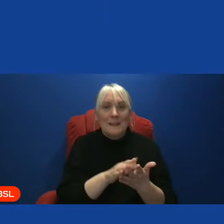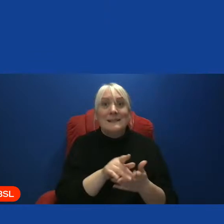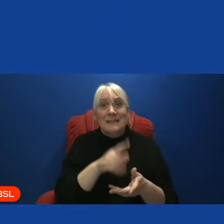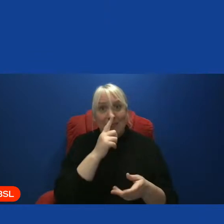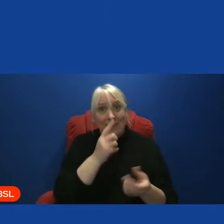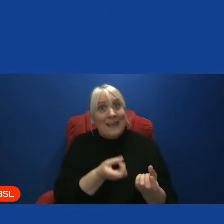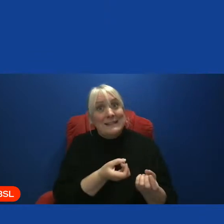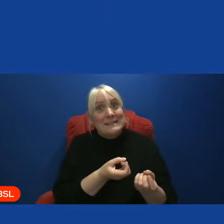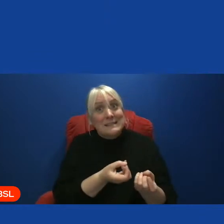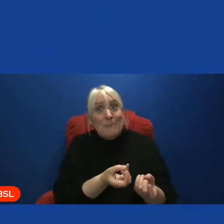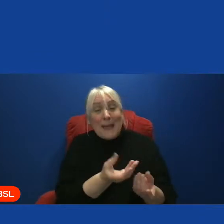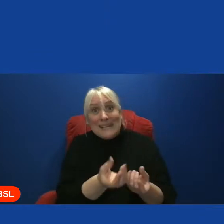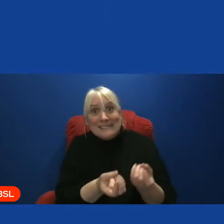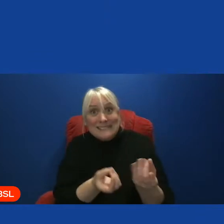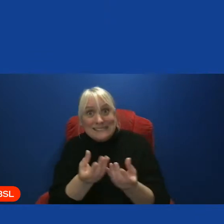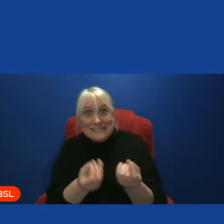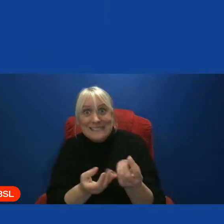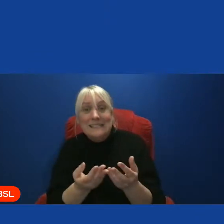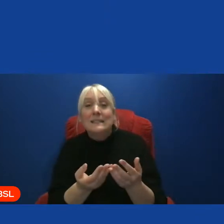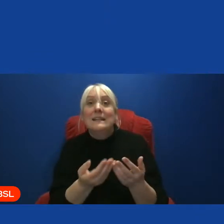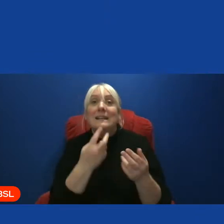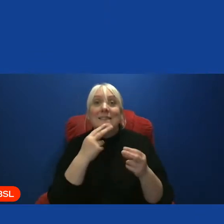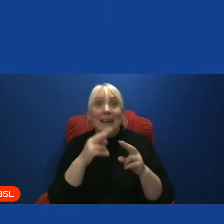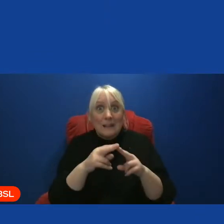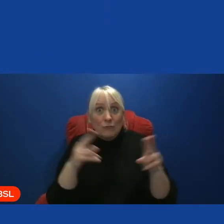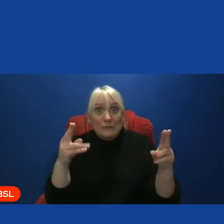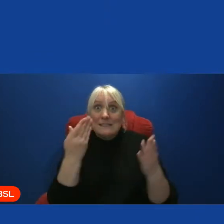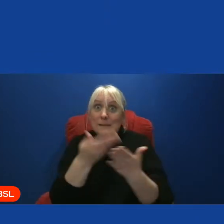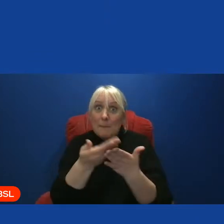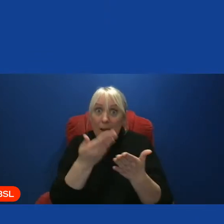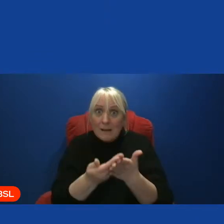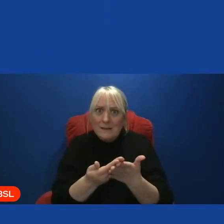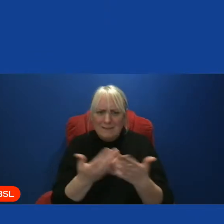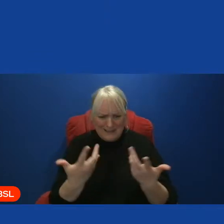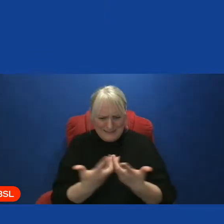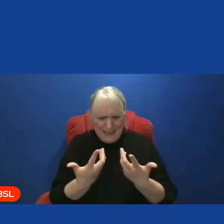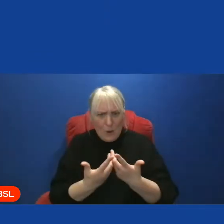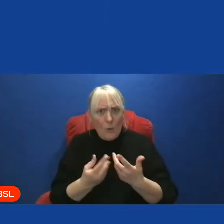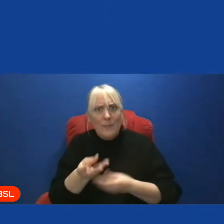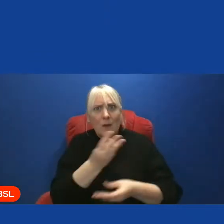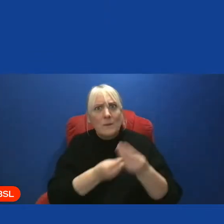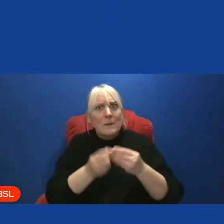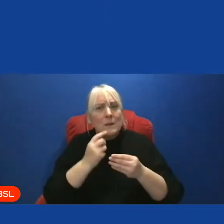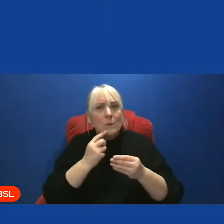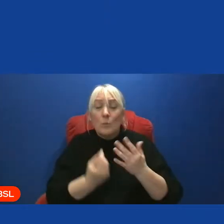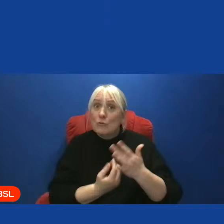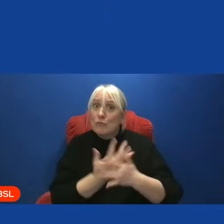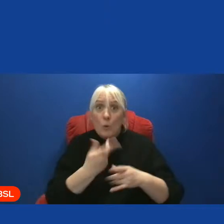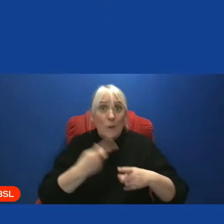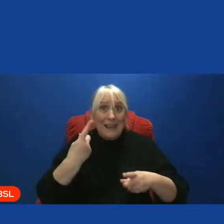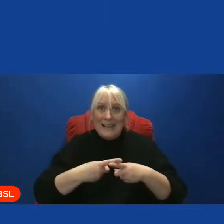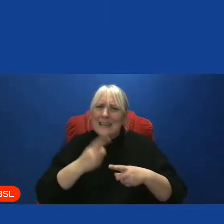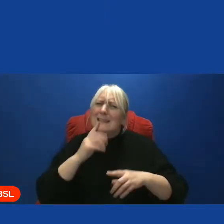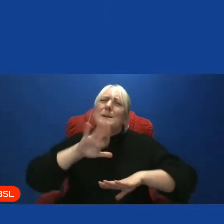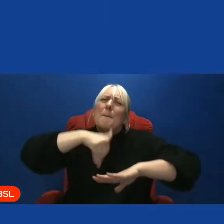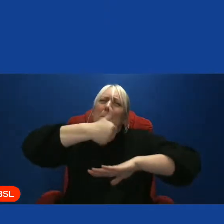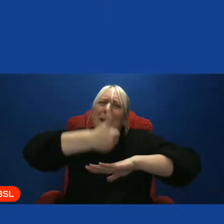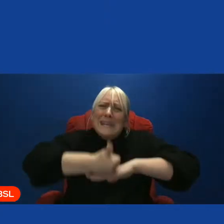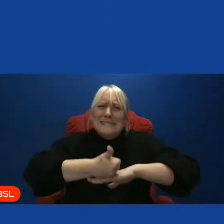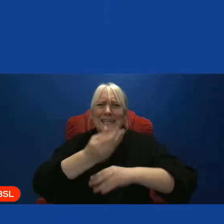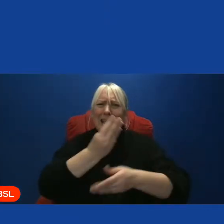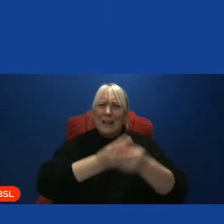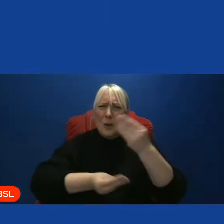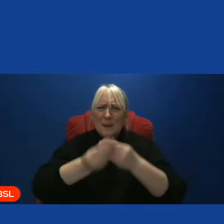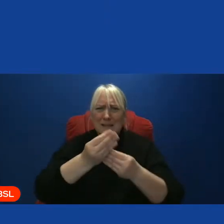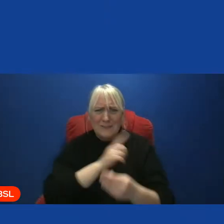increases demand, and that's how you actually grow the economy quickly. It's just basic economics. That's why I don't understand